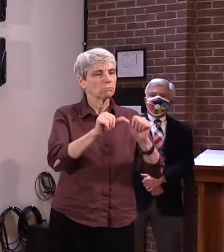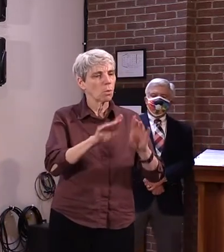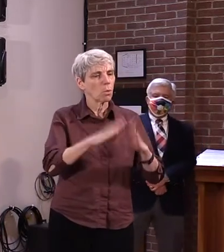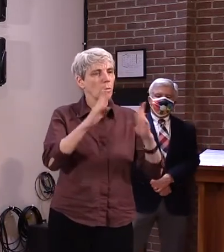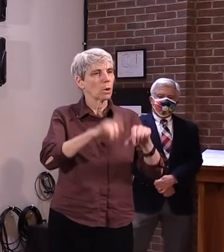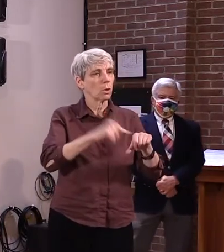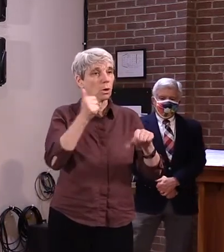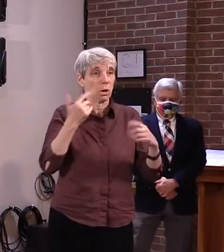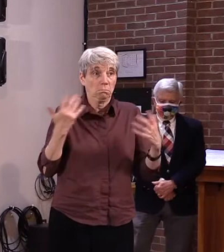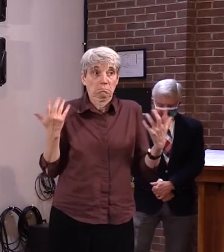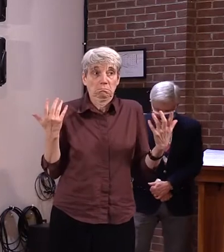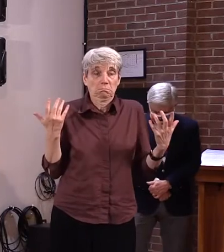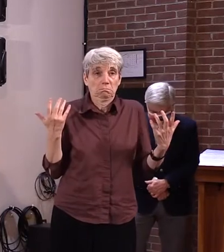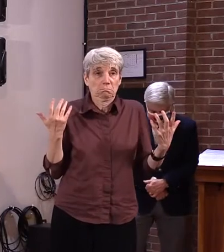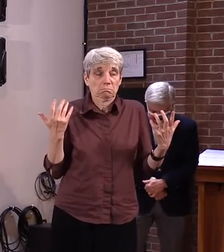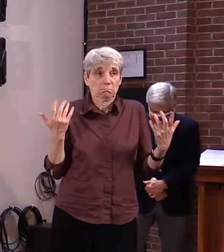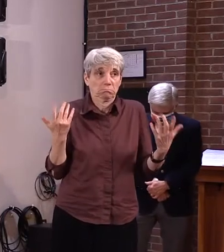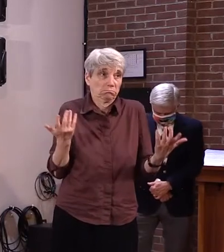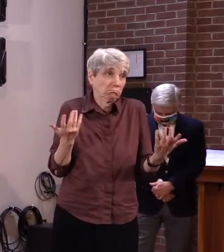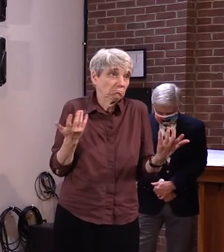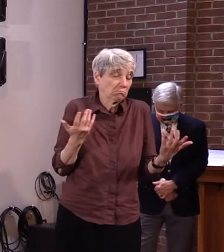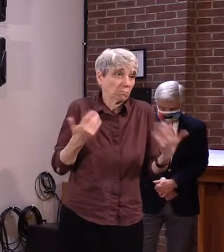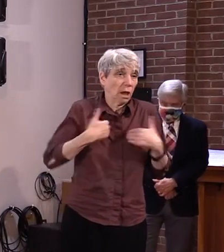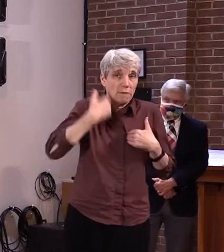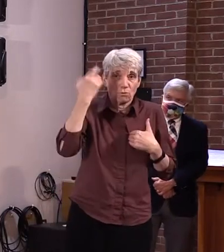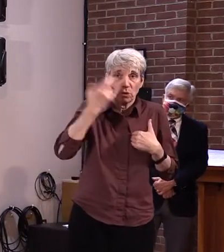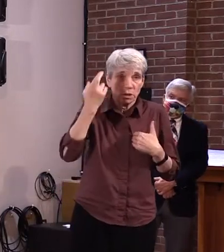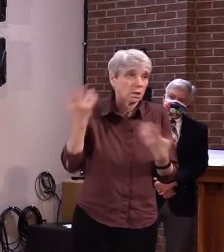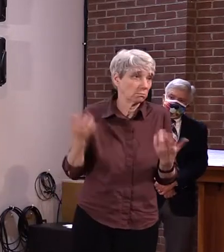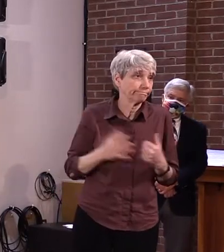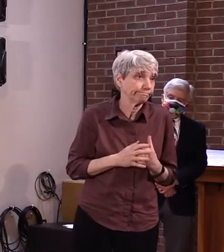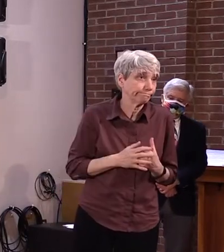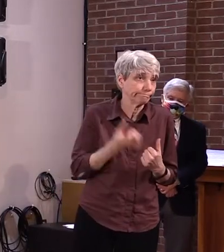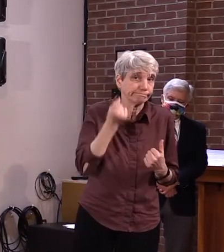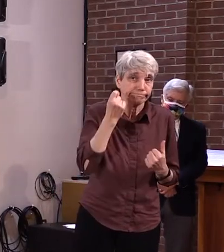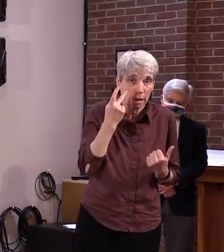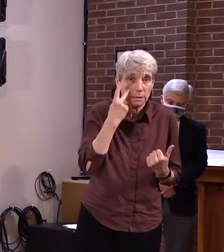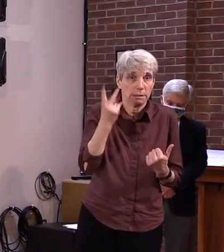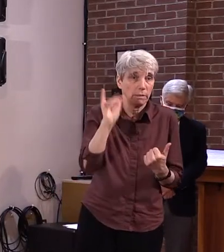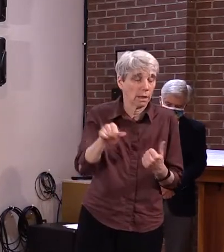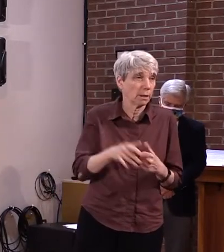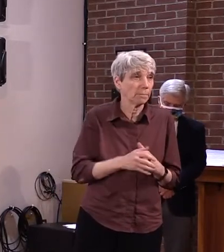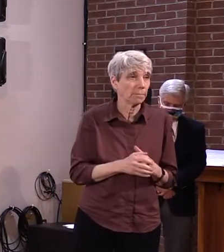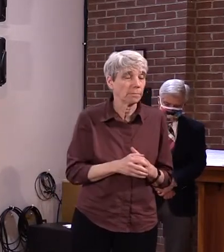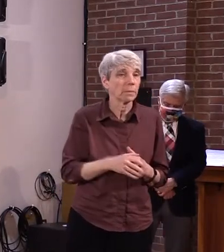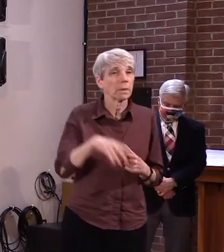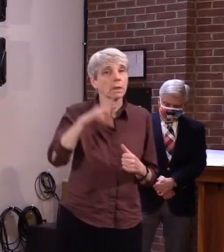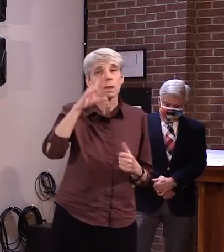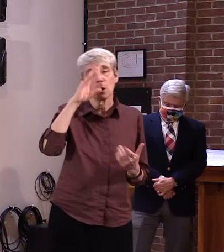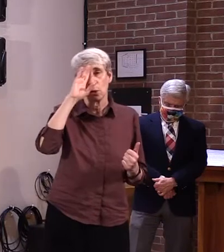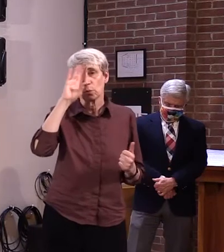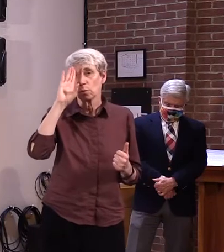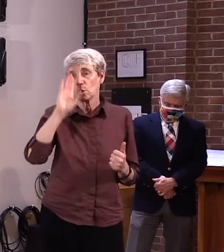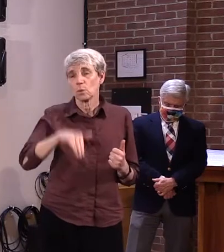one couldn't argue with that. You know, I think everyone realizes that